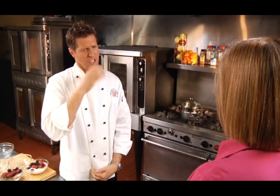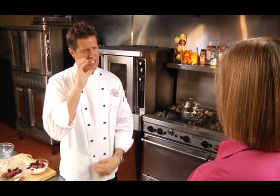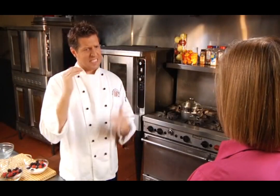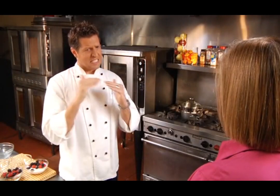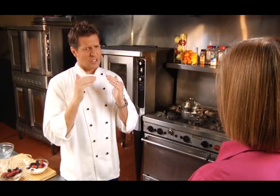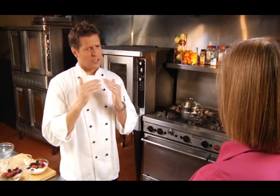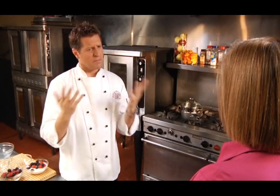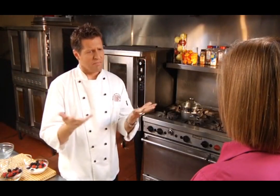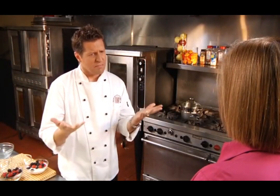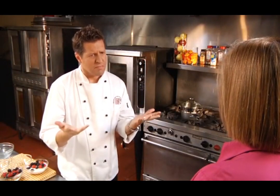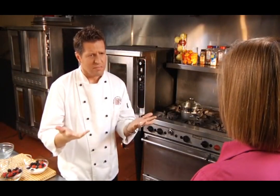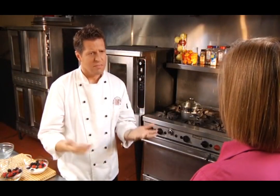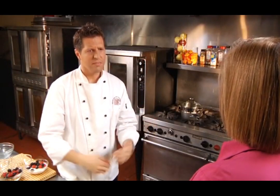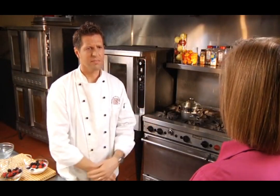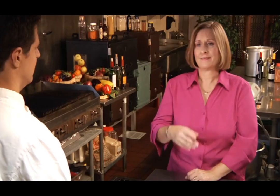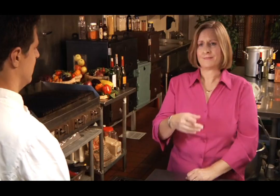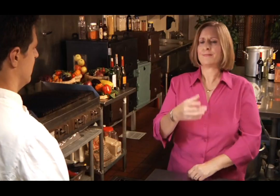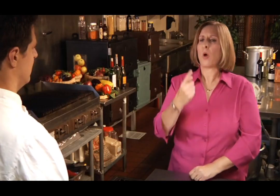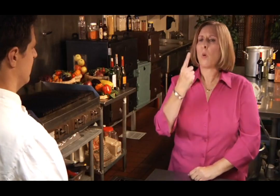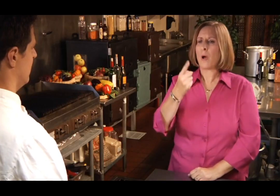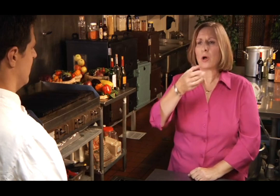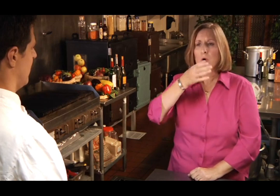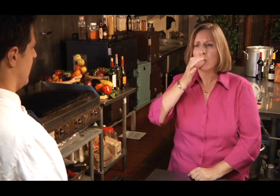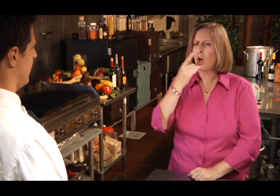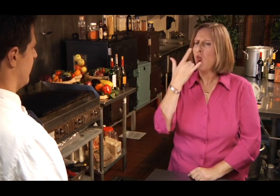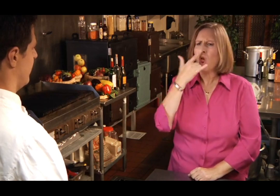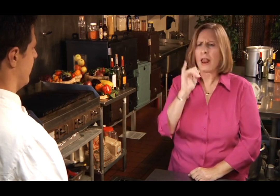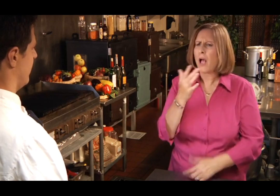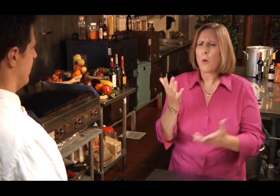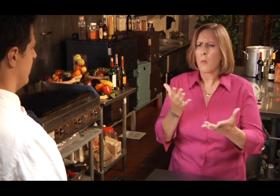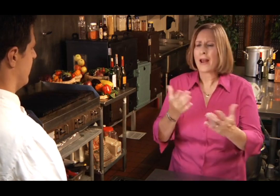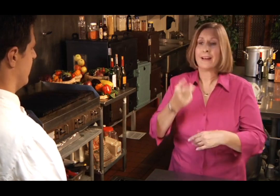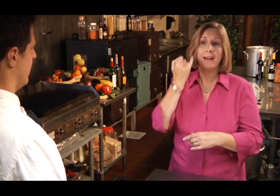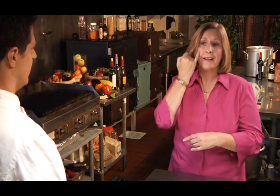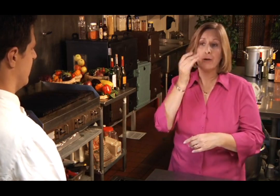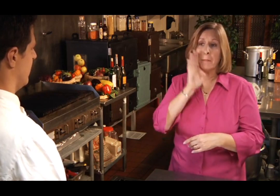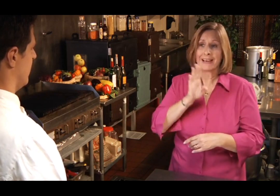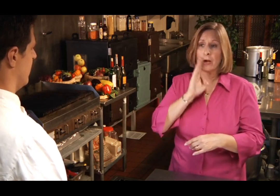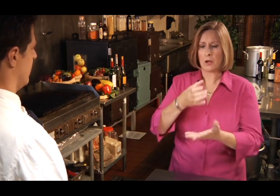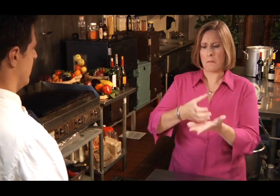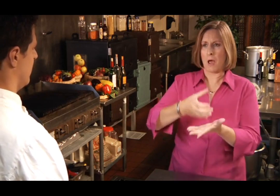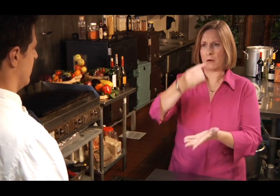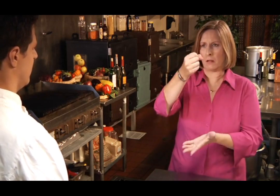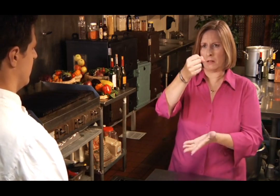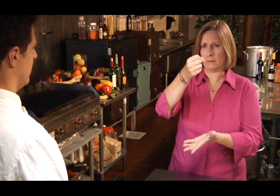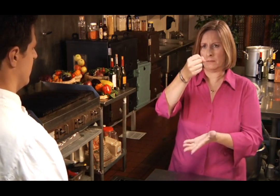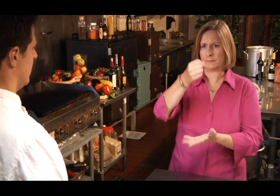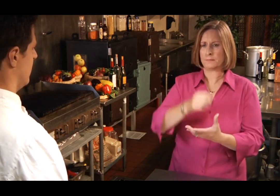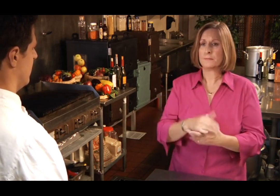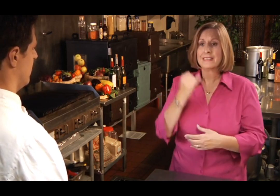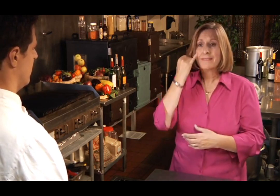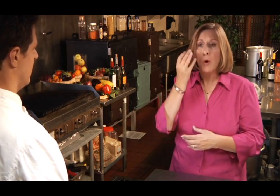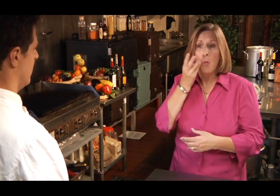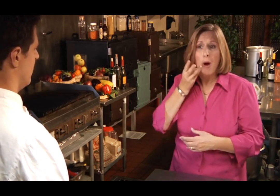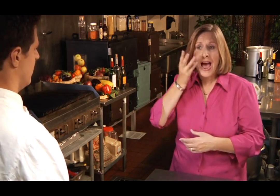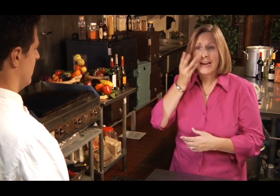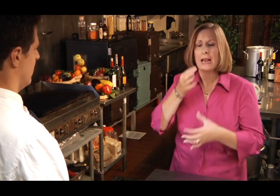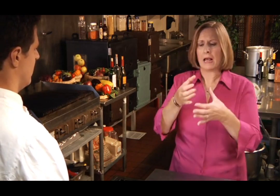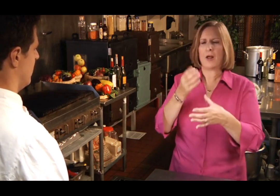What do you consider a drink? One drink is defined as 1 bottle of beer, 1 glass of wine, or 1